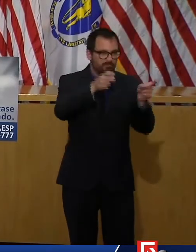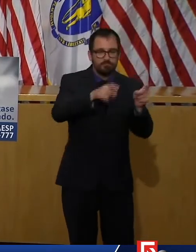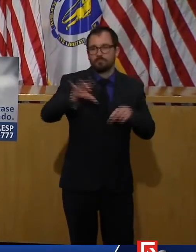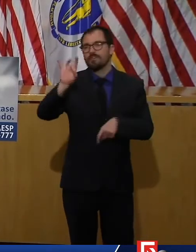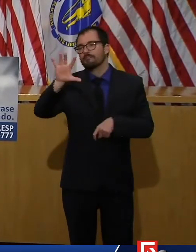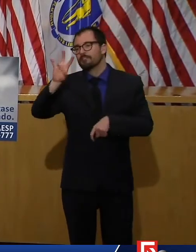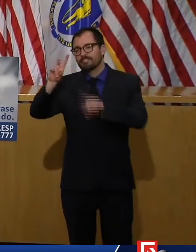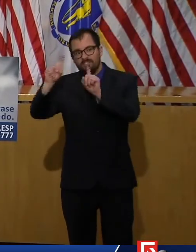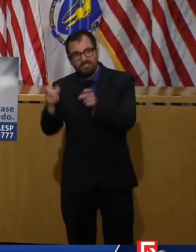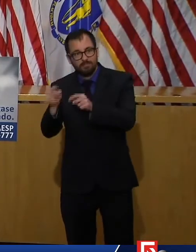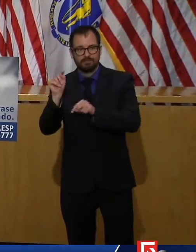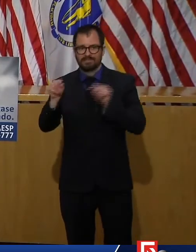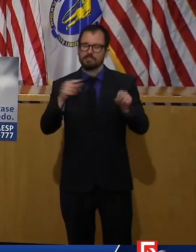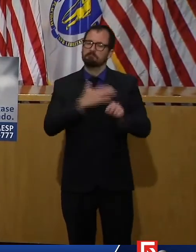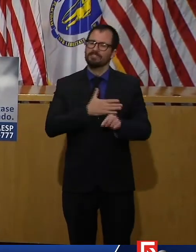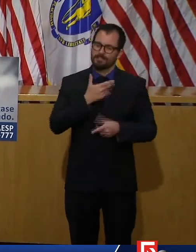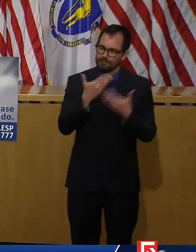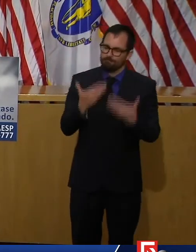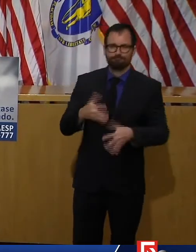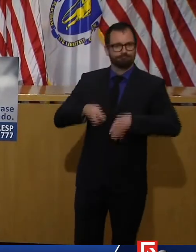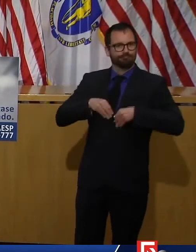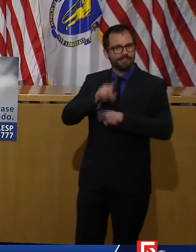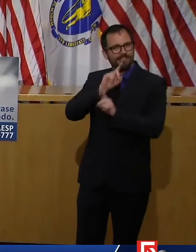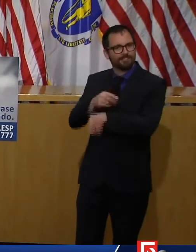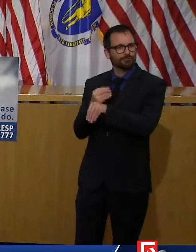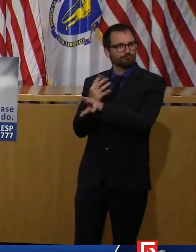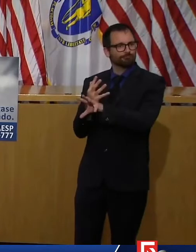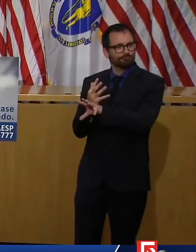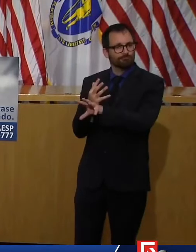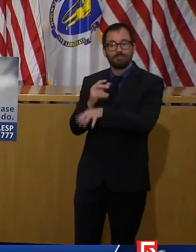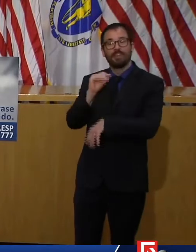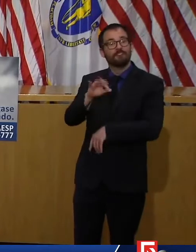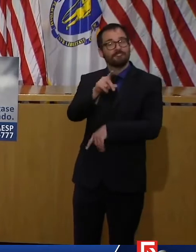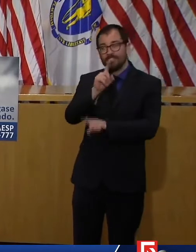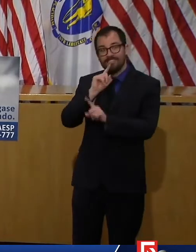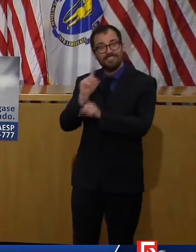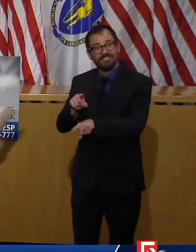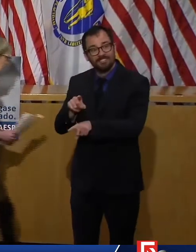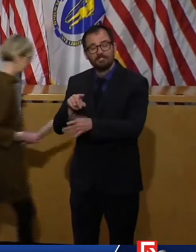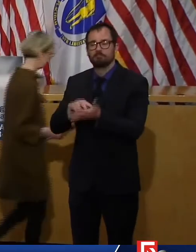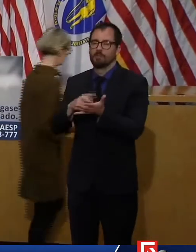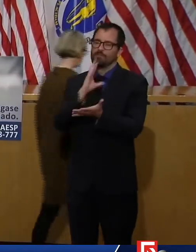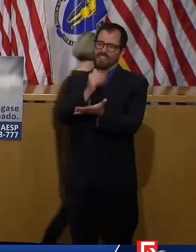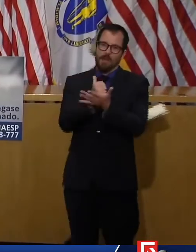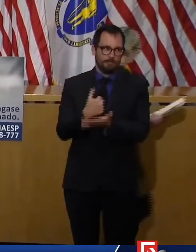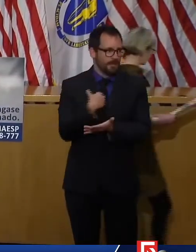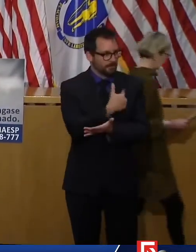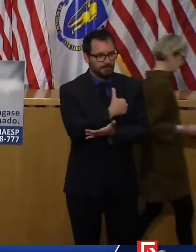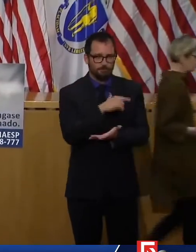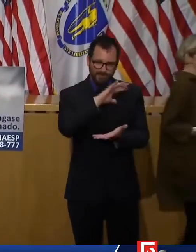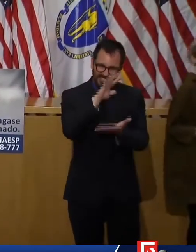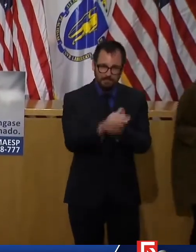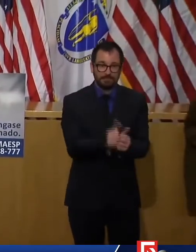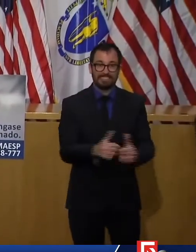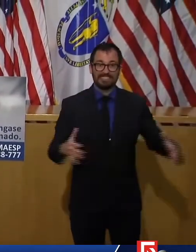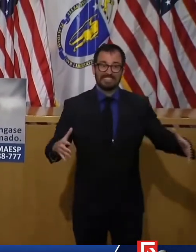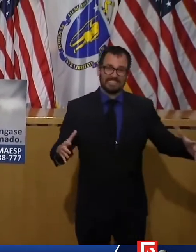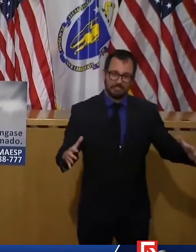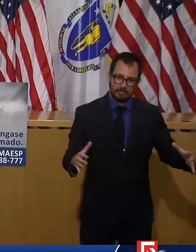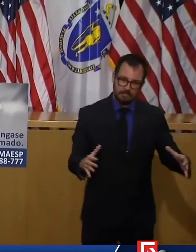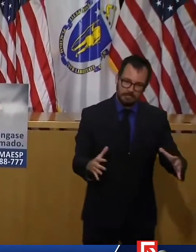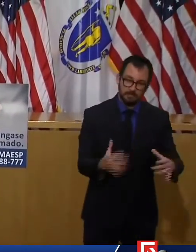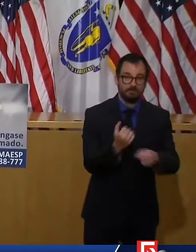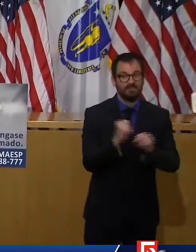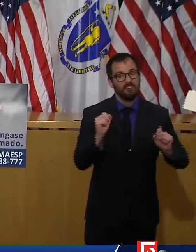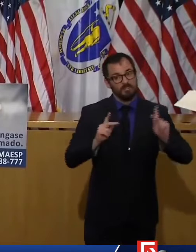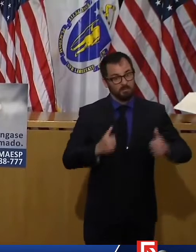spread and save lives by doing so. Thank you. Governor? Questions on this stuff? Governor, what's the rate that people are